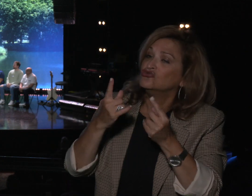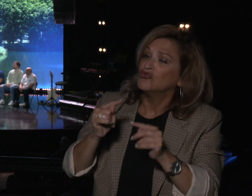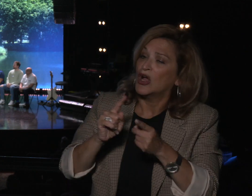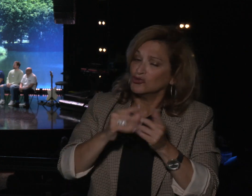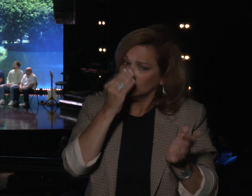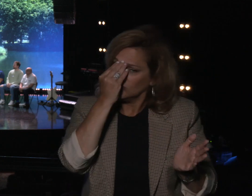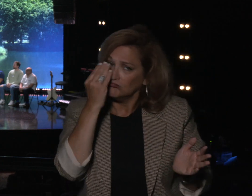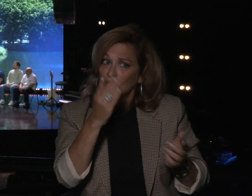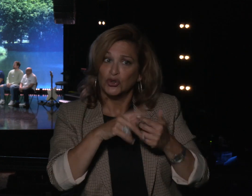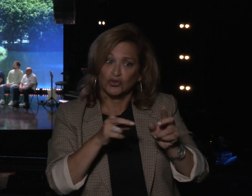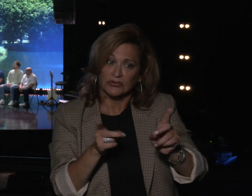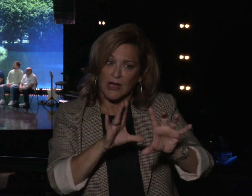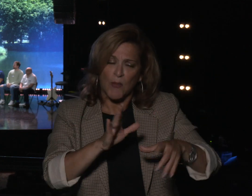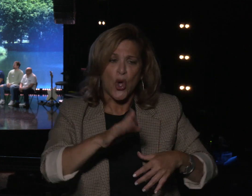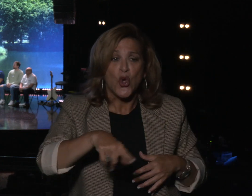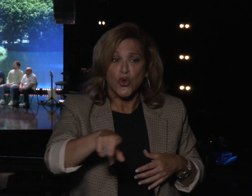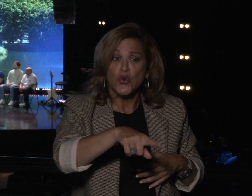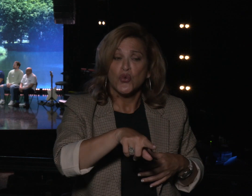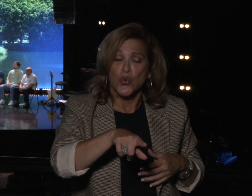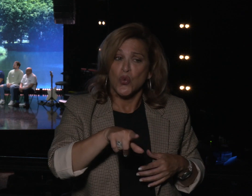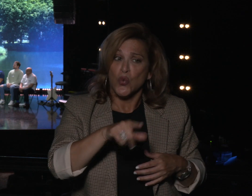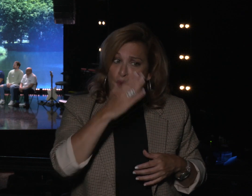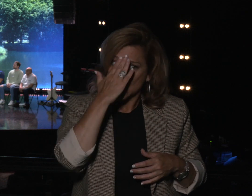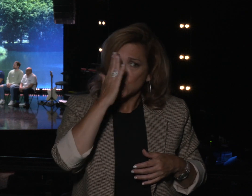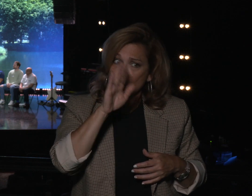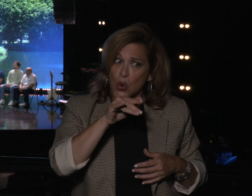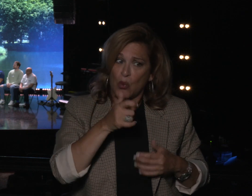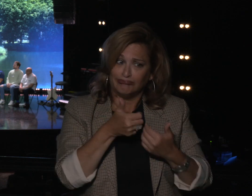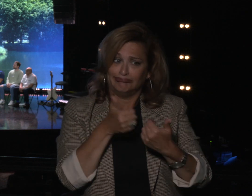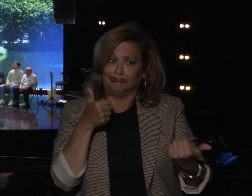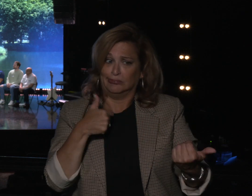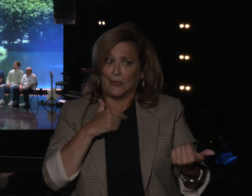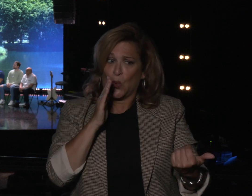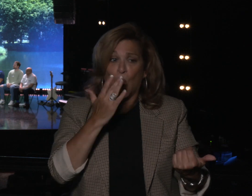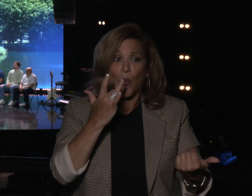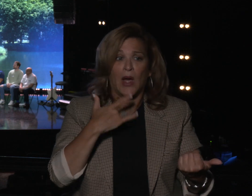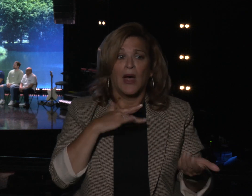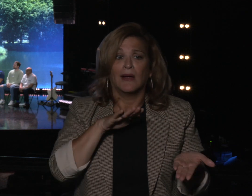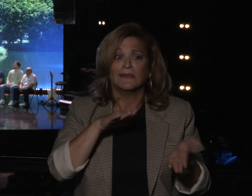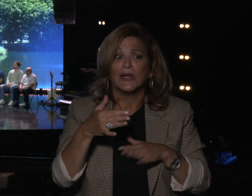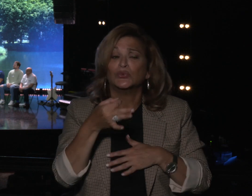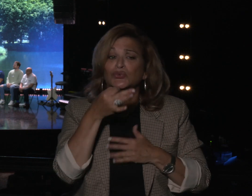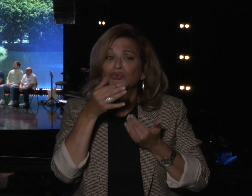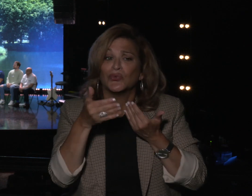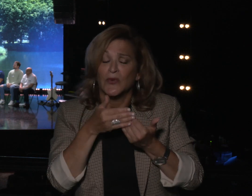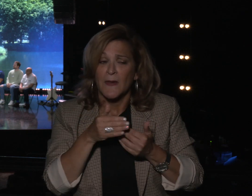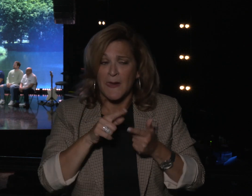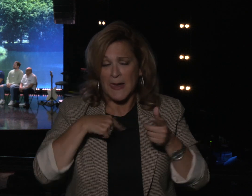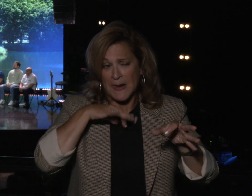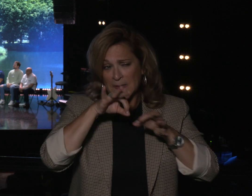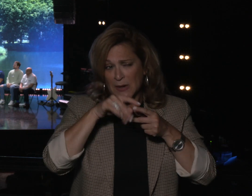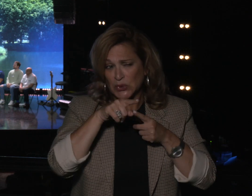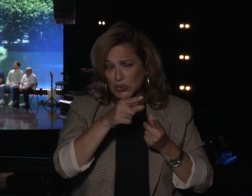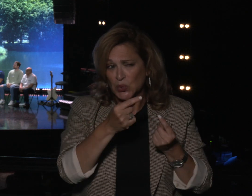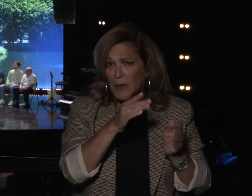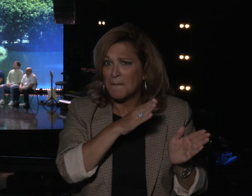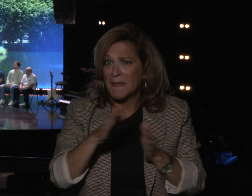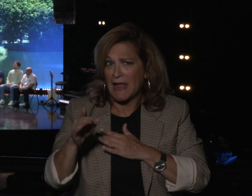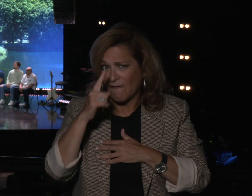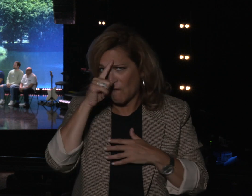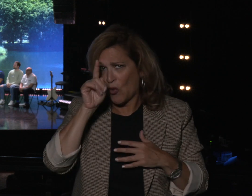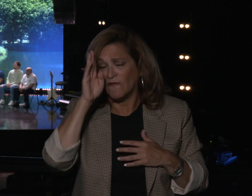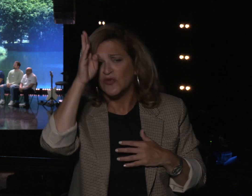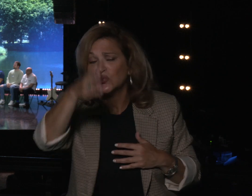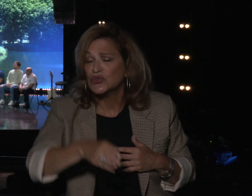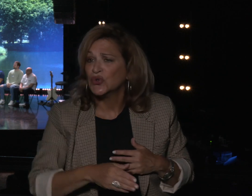to die, you're about to be without me. Here's what you need to know as you go into this new season. I wanna prepare you for what's ahead.